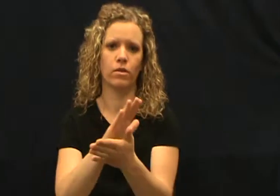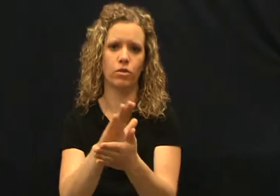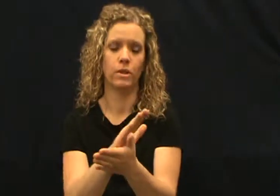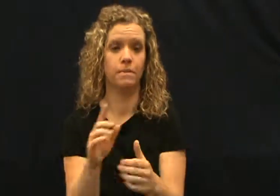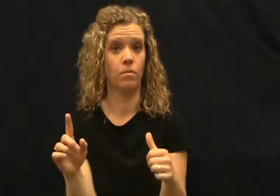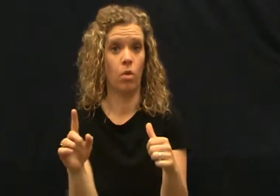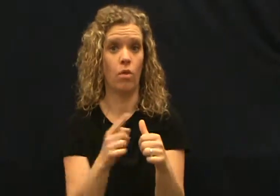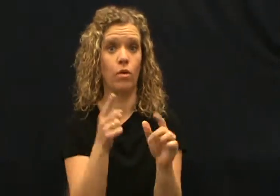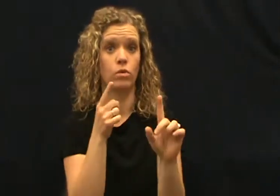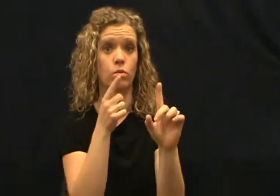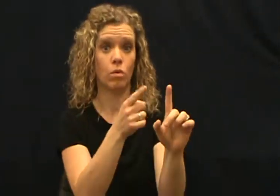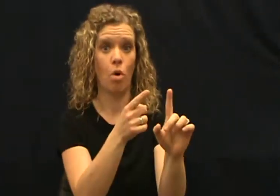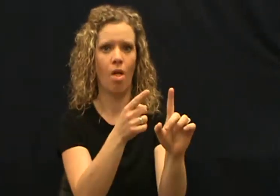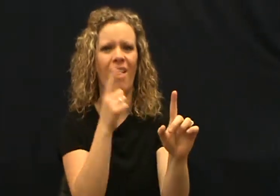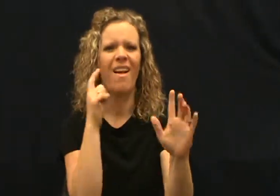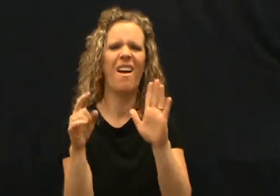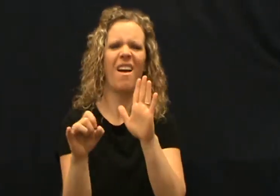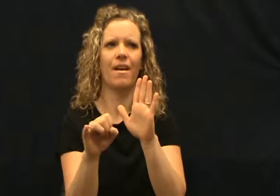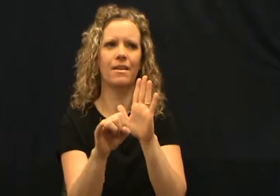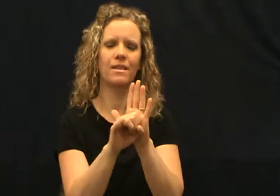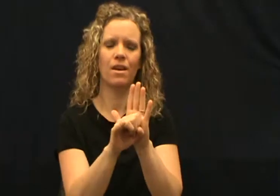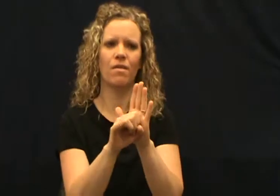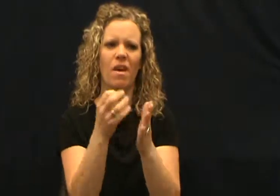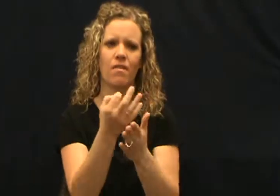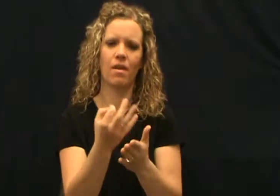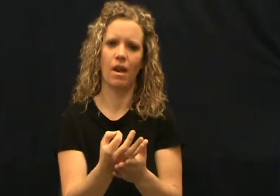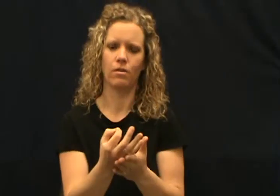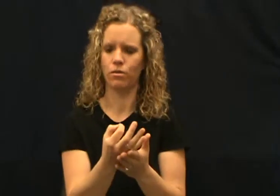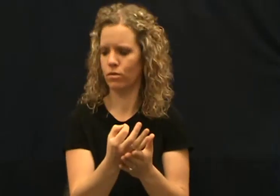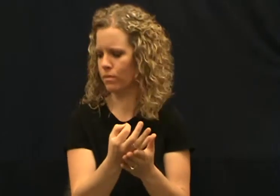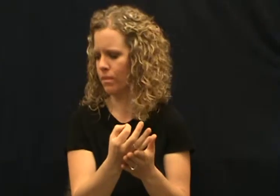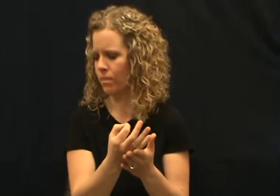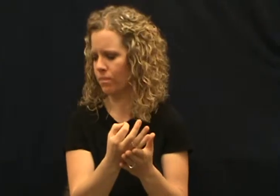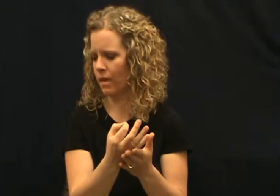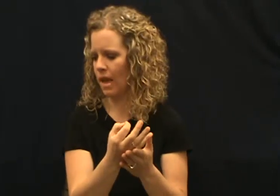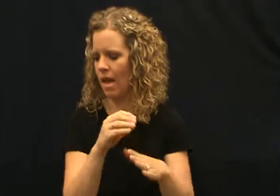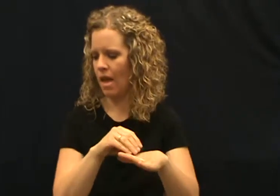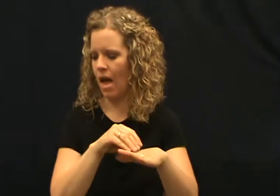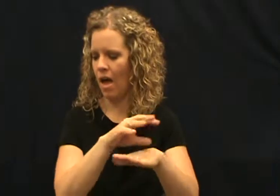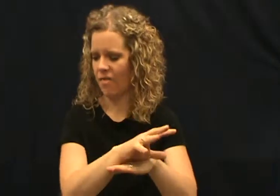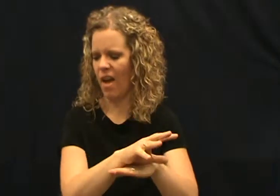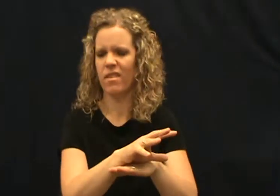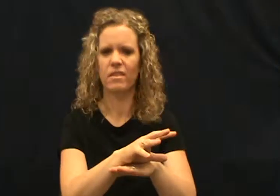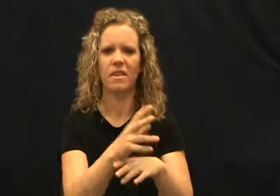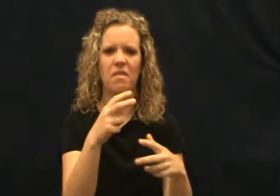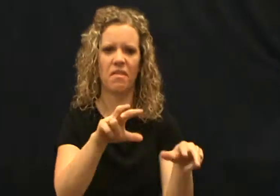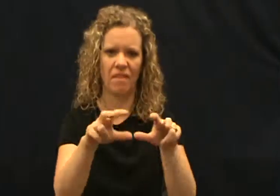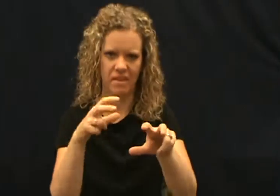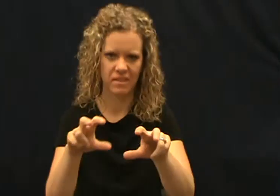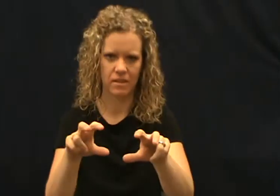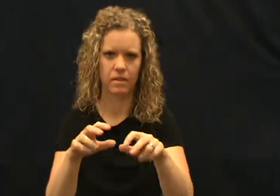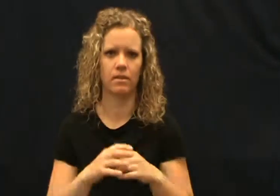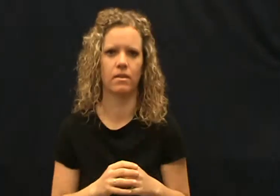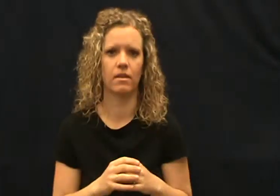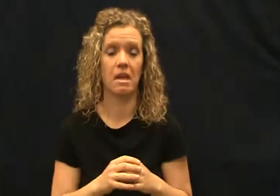identify financial effects of common financing and investing activities. When you start a business, you need money and